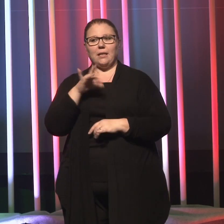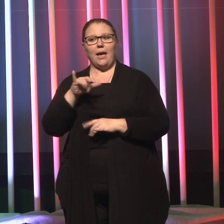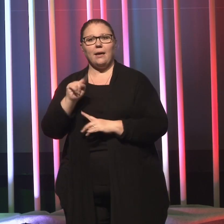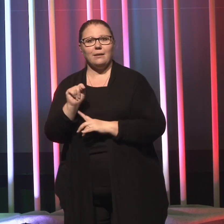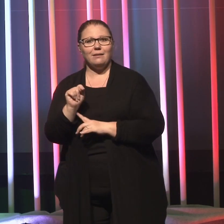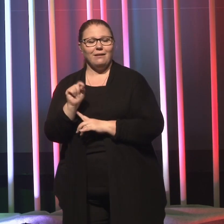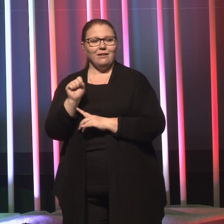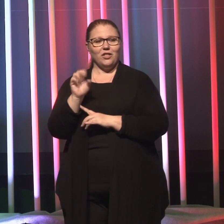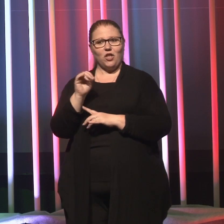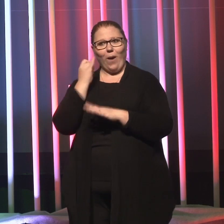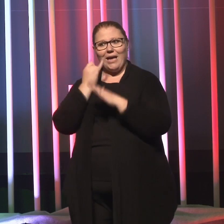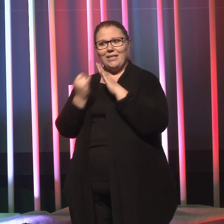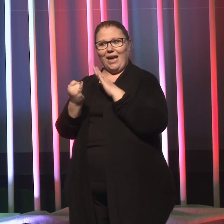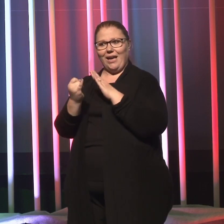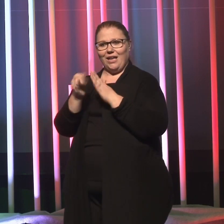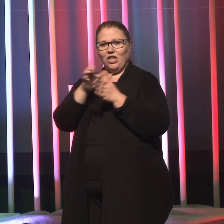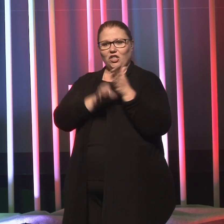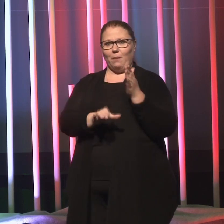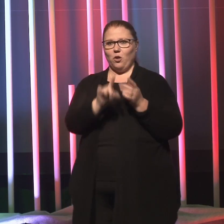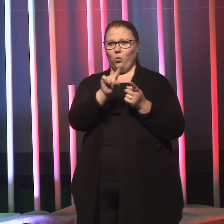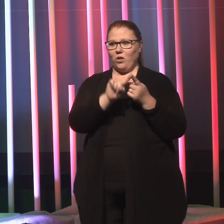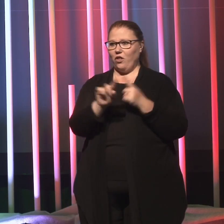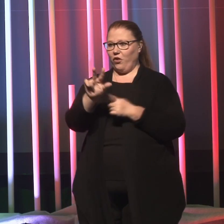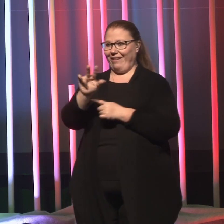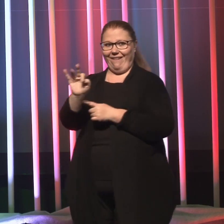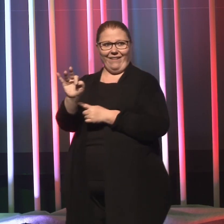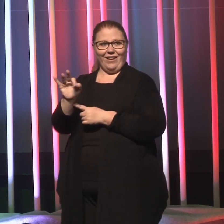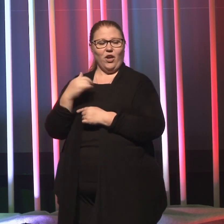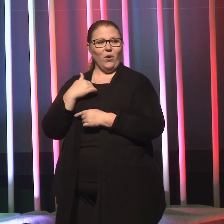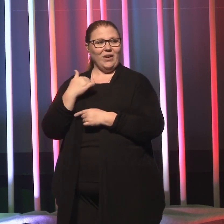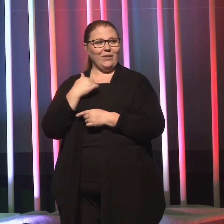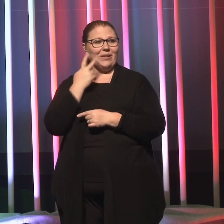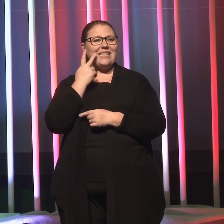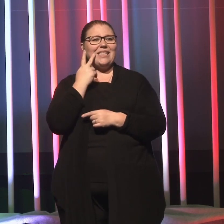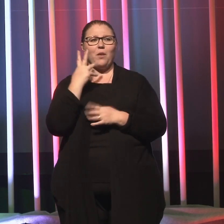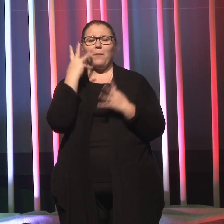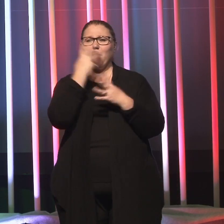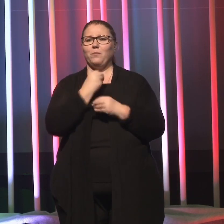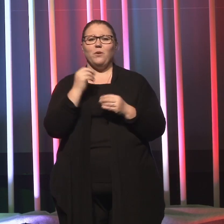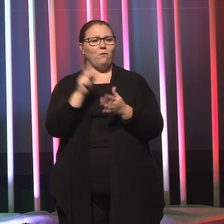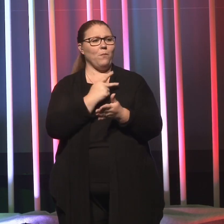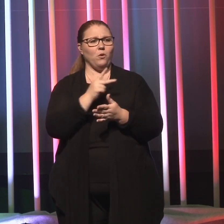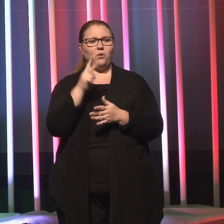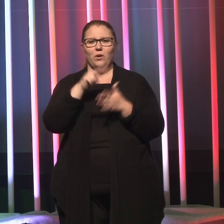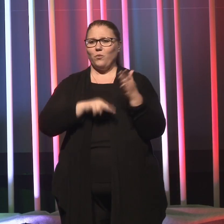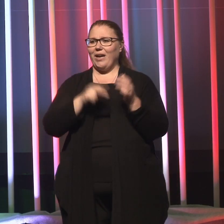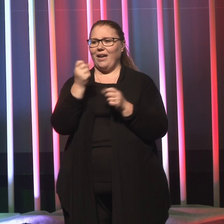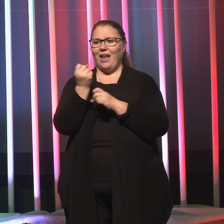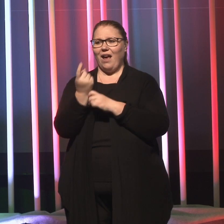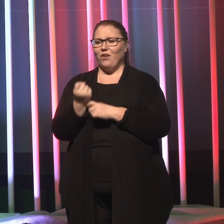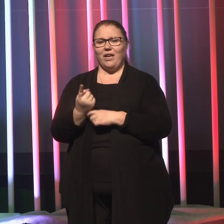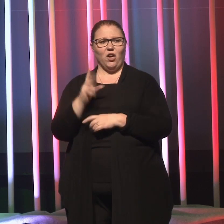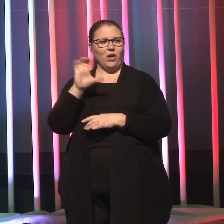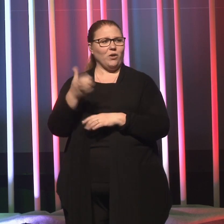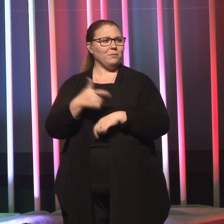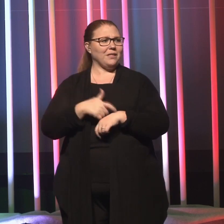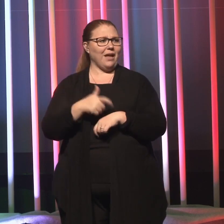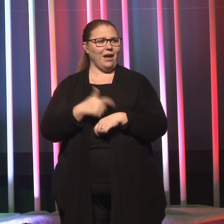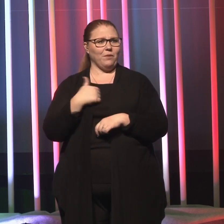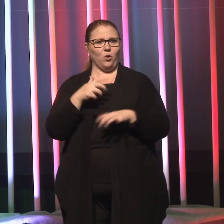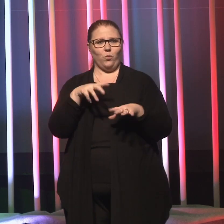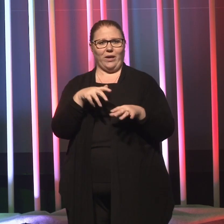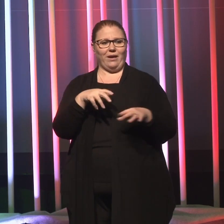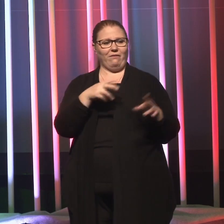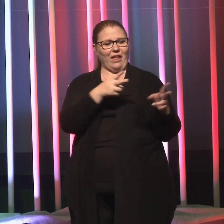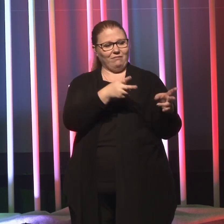so Isaiah, throughout chapters 1 through 39, we get some of the most beautiful poetry that we read every year at Christmas time. And we've taken this